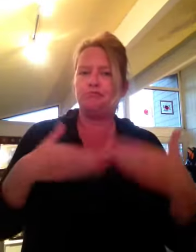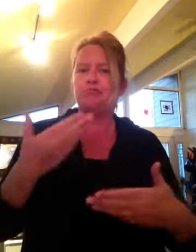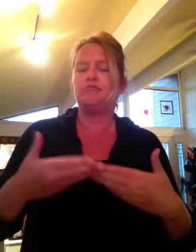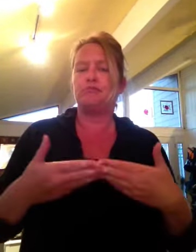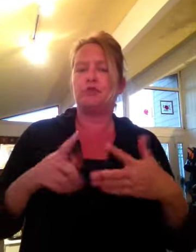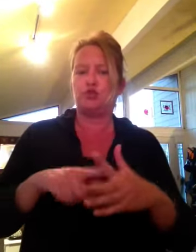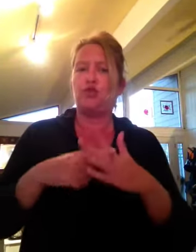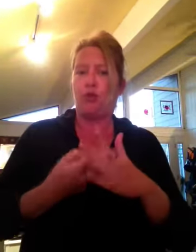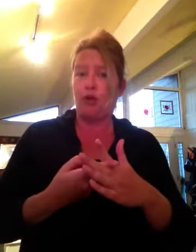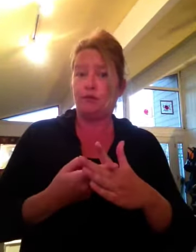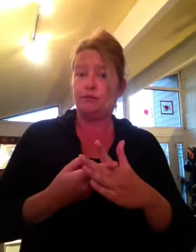here.